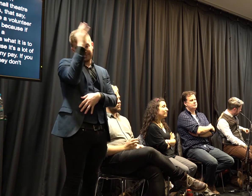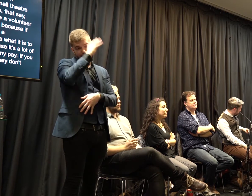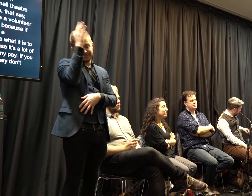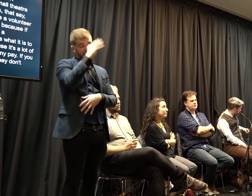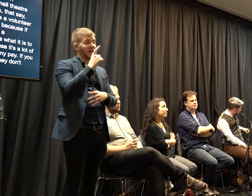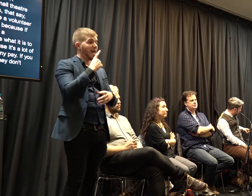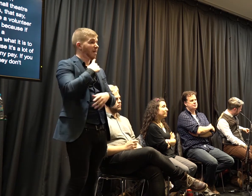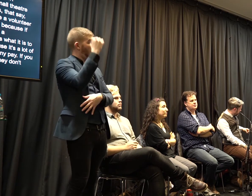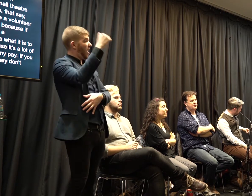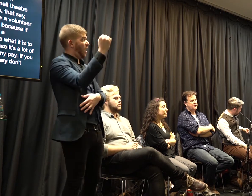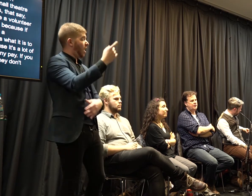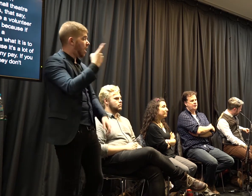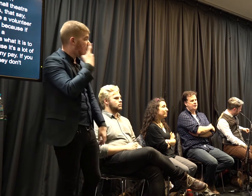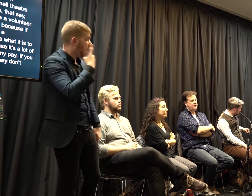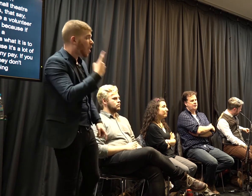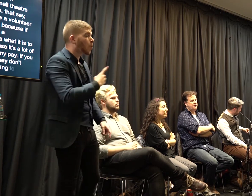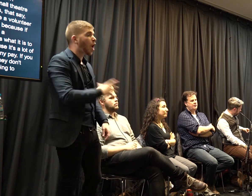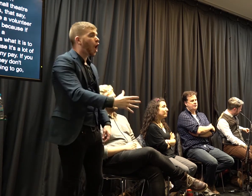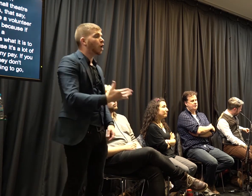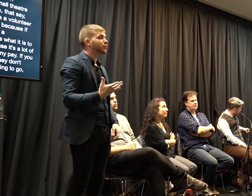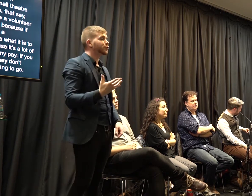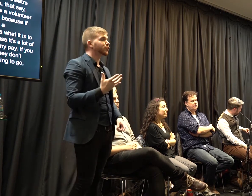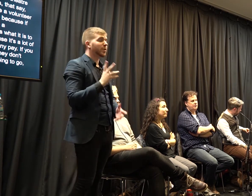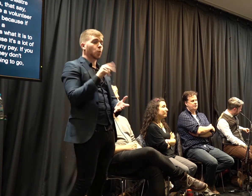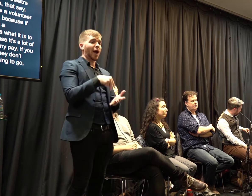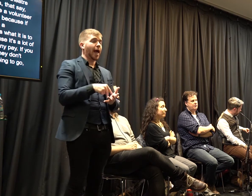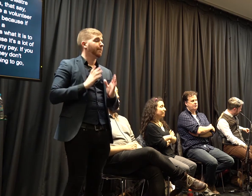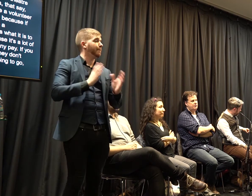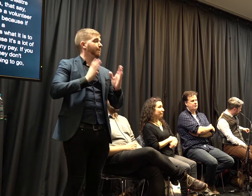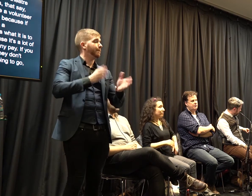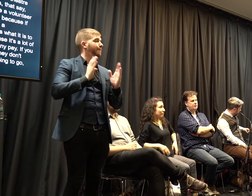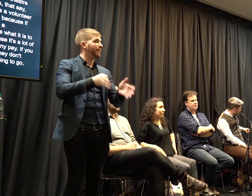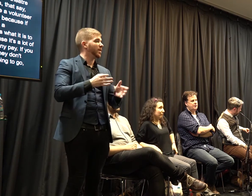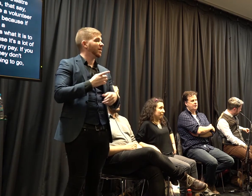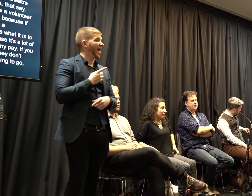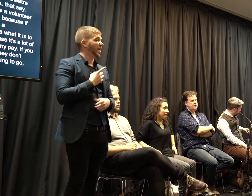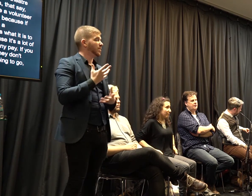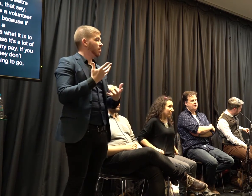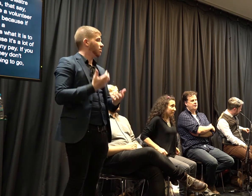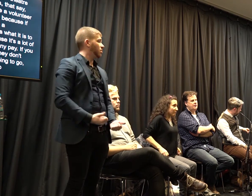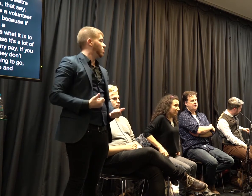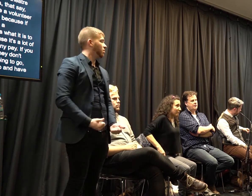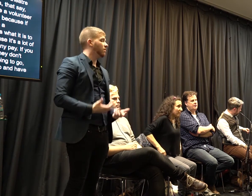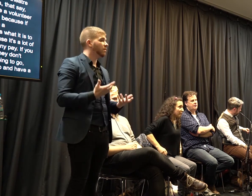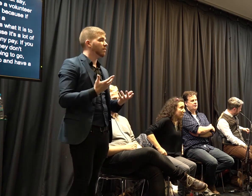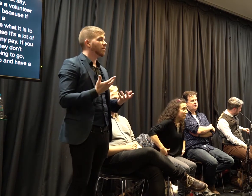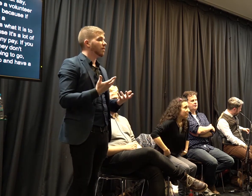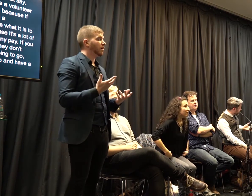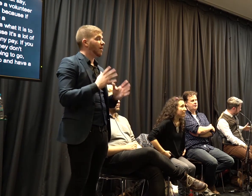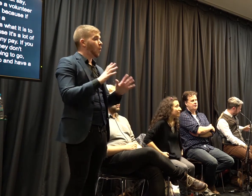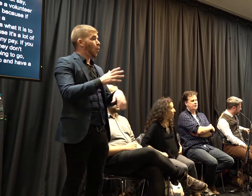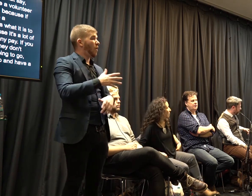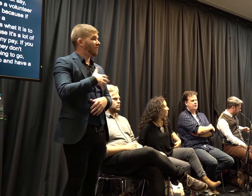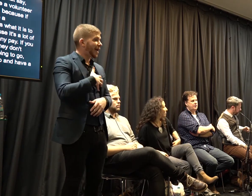just going to go, yeah, I'll have a go at that, and stand up and have a go, and probably be quite useless. And then the fear is that any deaf